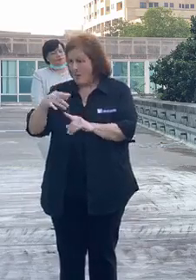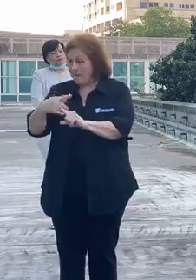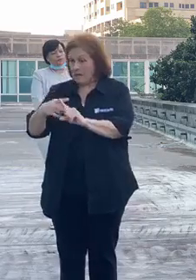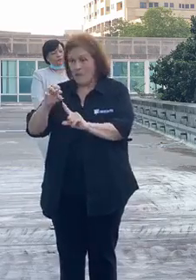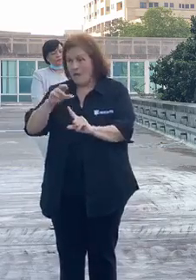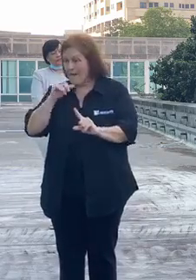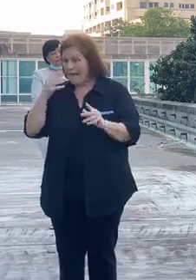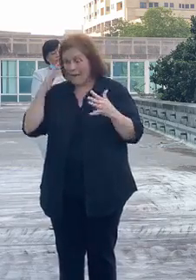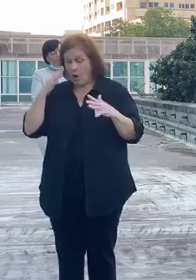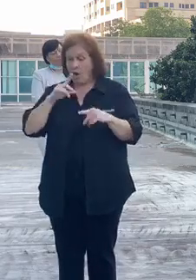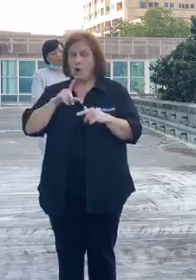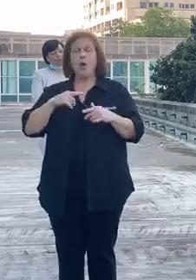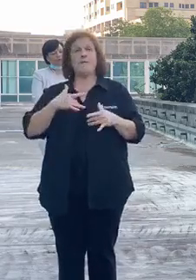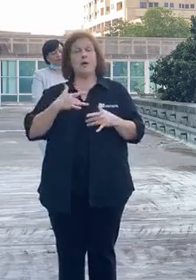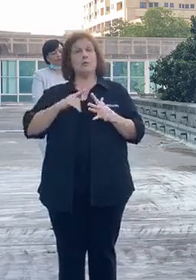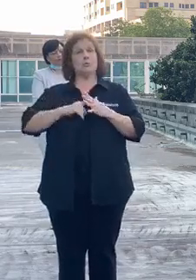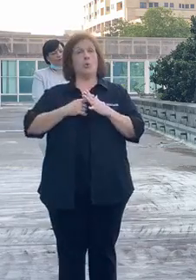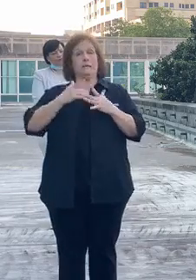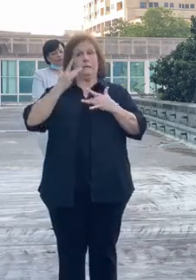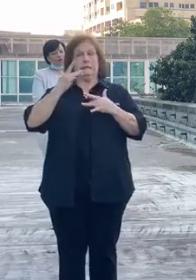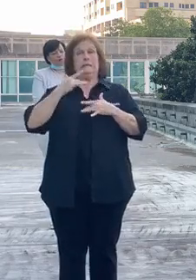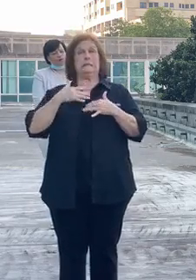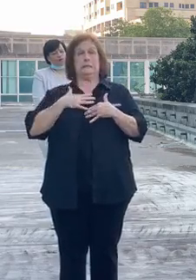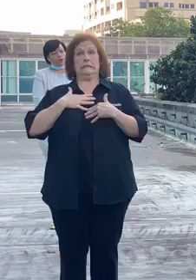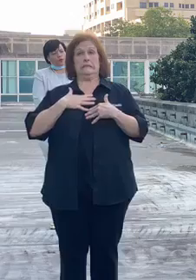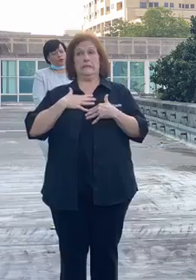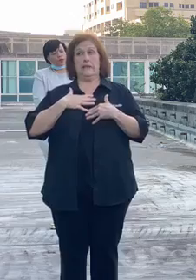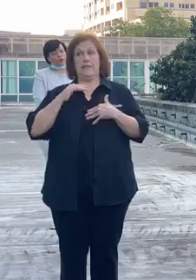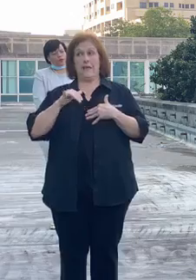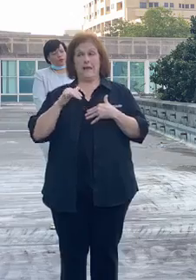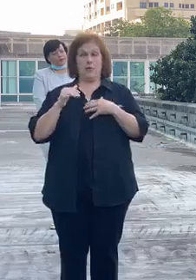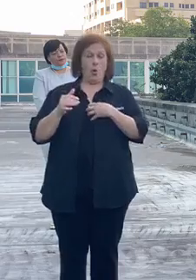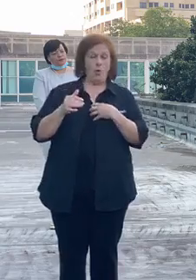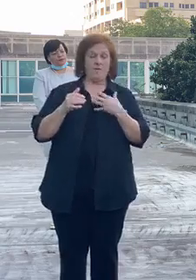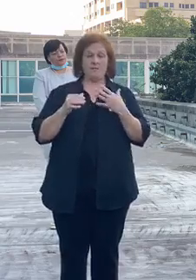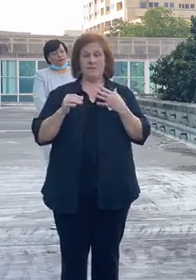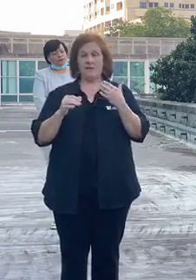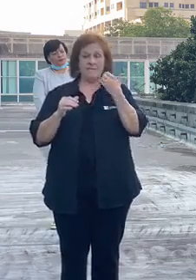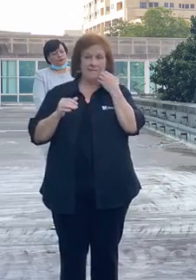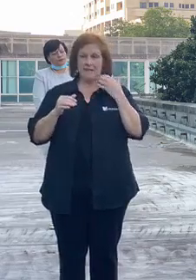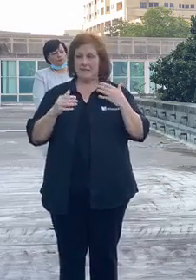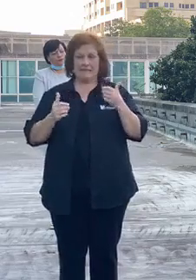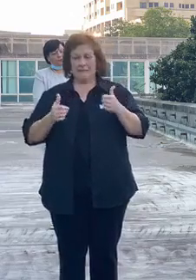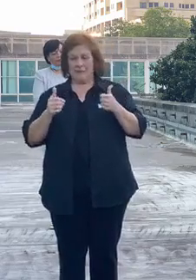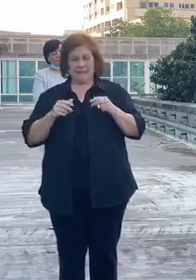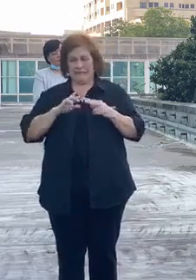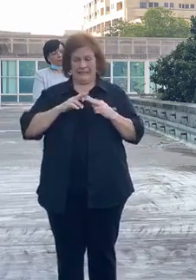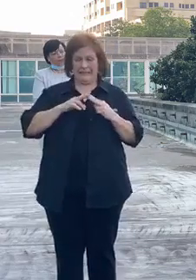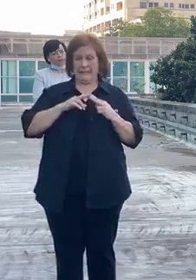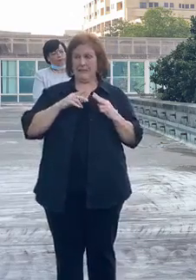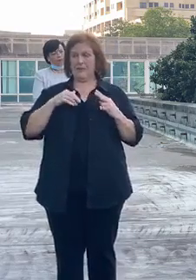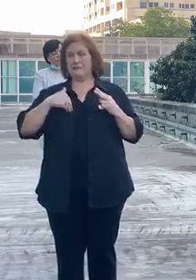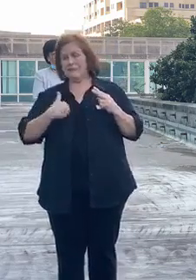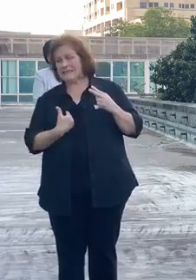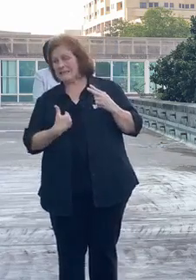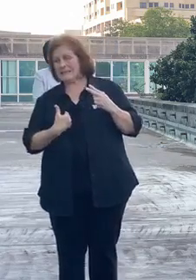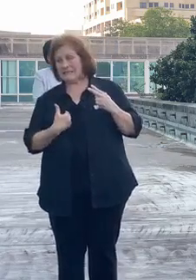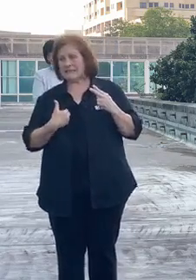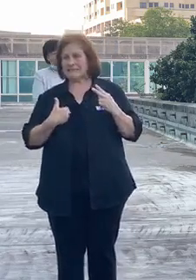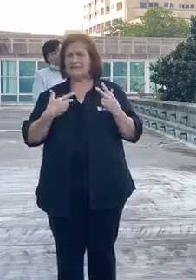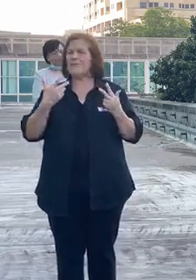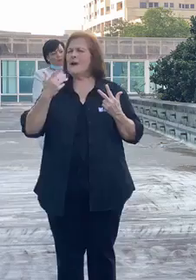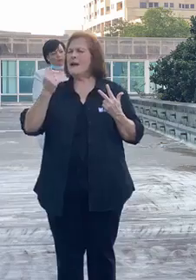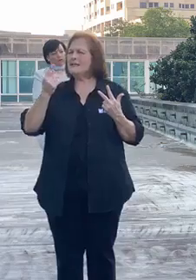positive or not, but the day your symptoms, whatever your symptoms were, if they were cough, if they were fever, if they were fatigue,